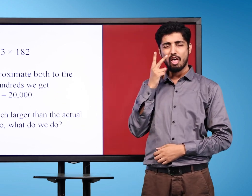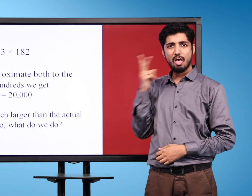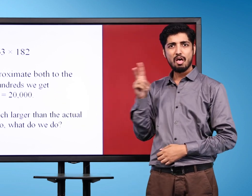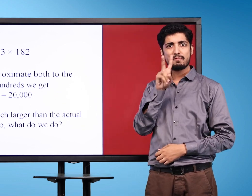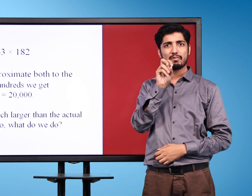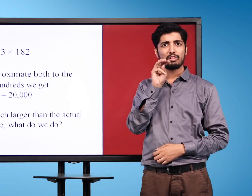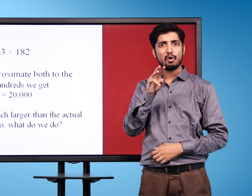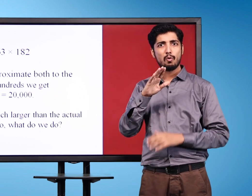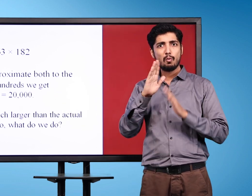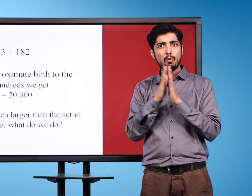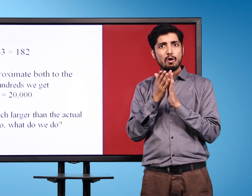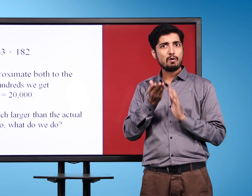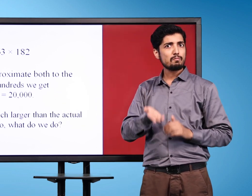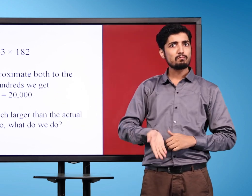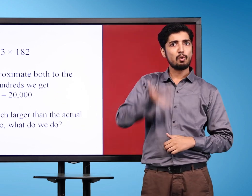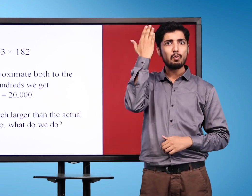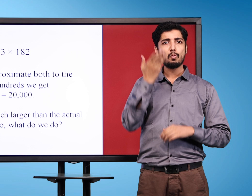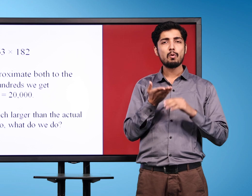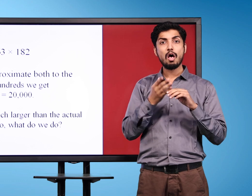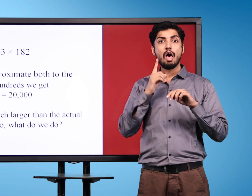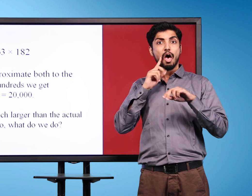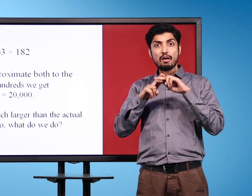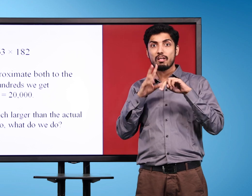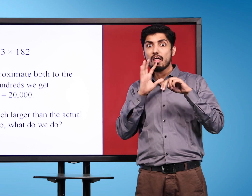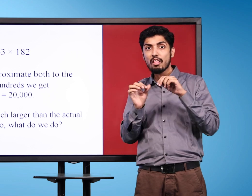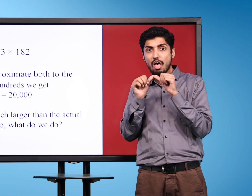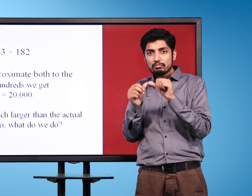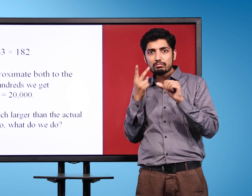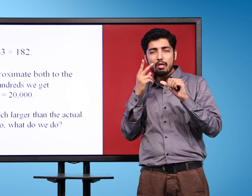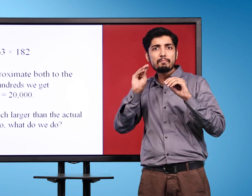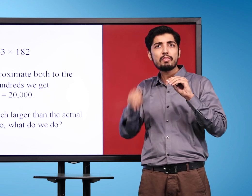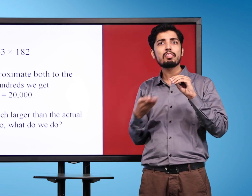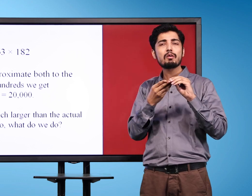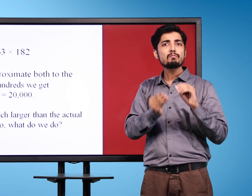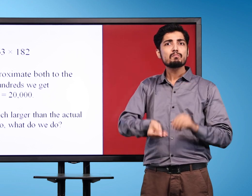This is much larger than the actual product. So, what do we do?